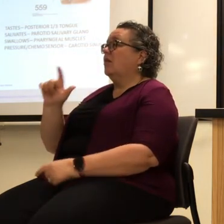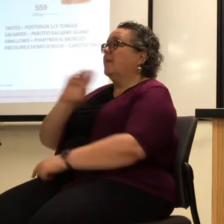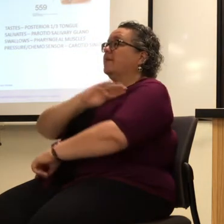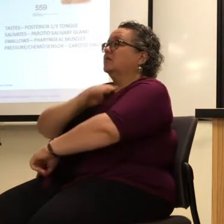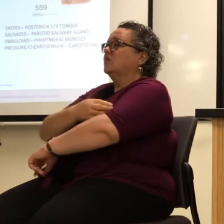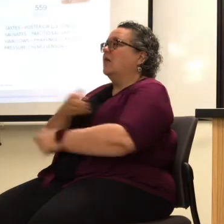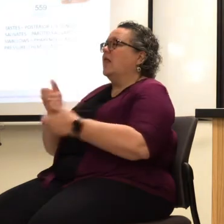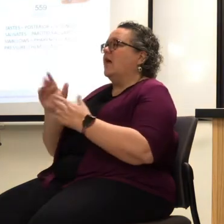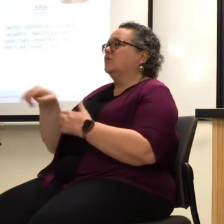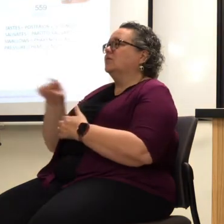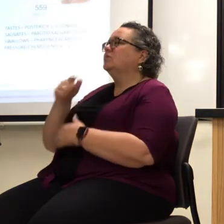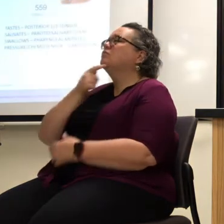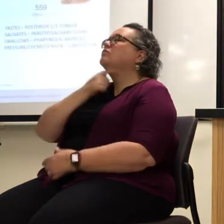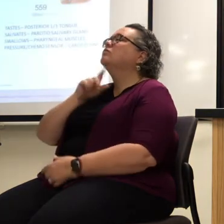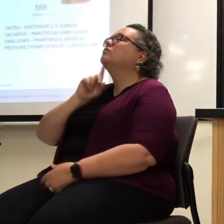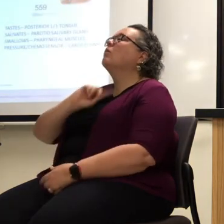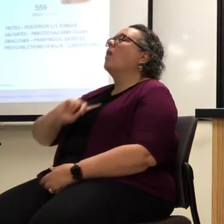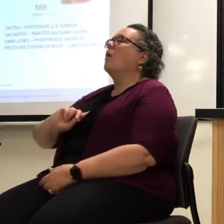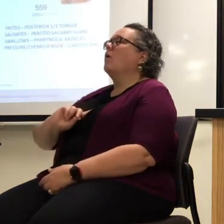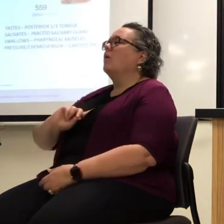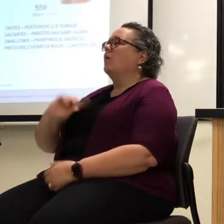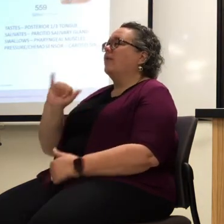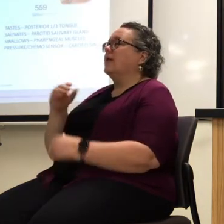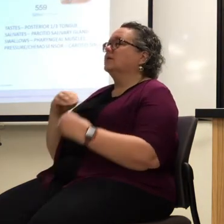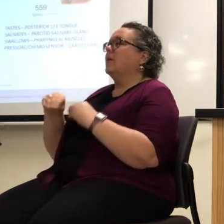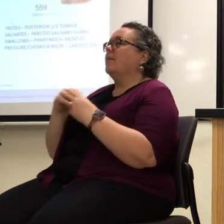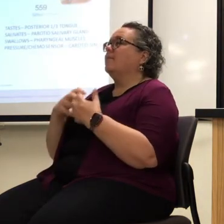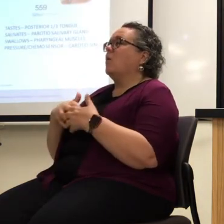That's a motor function.